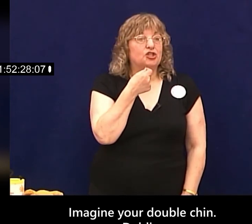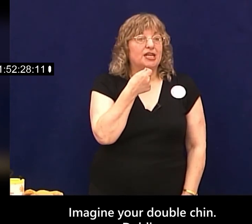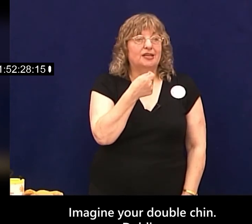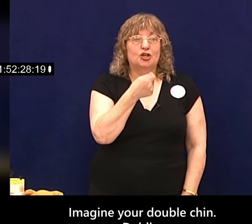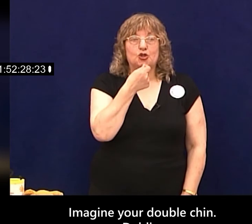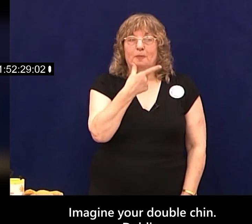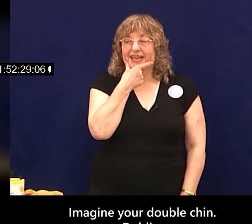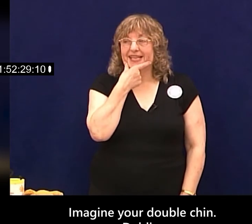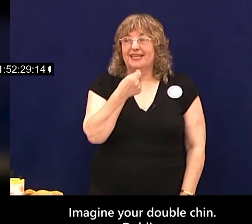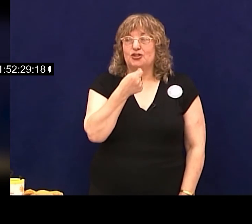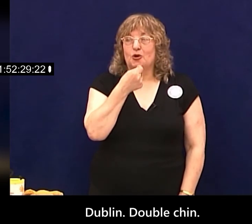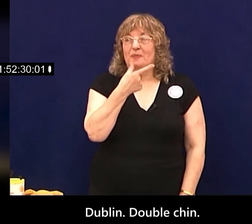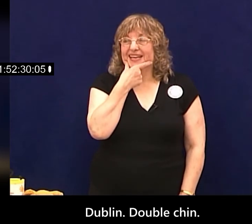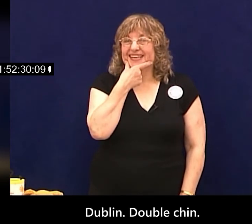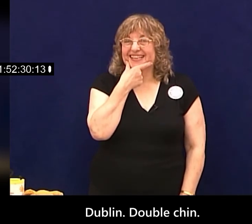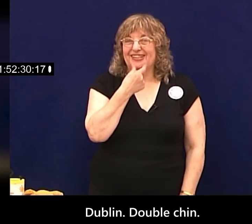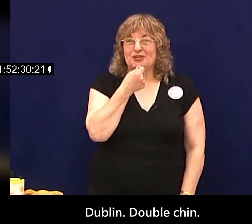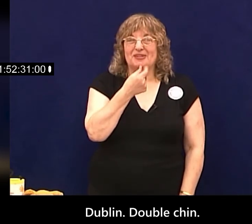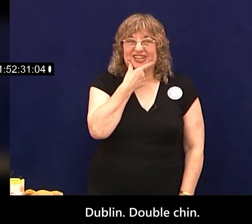chin. Dublin. Dublin. Double chin.